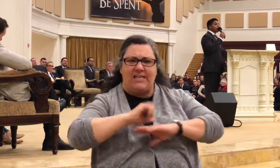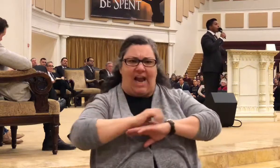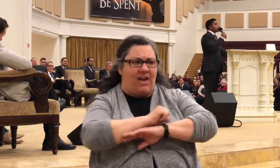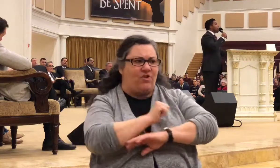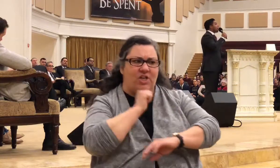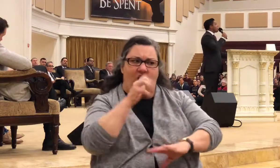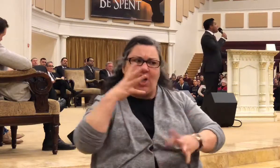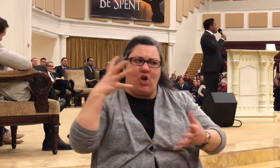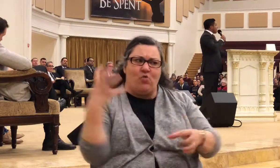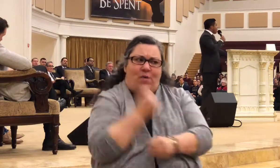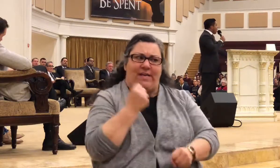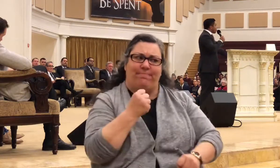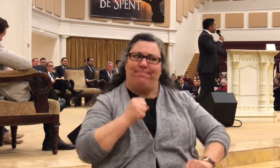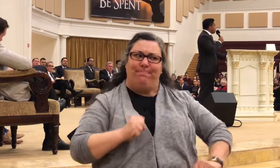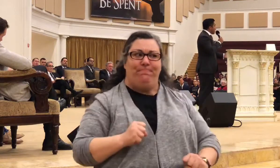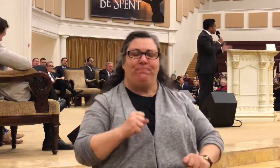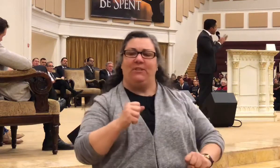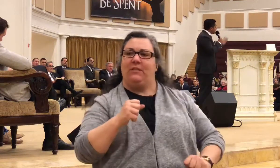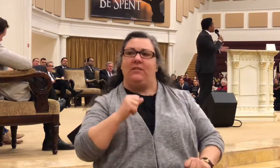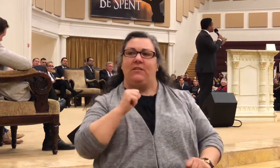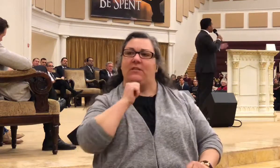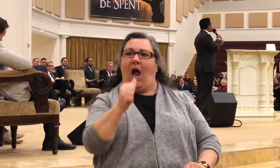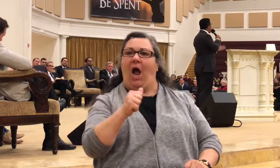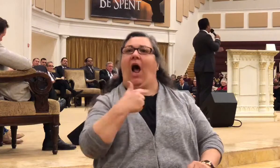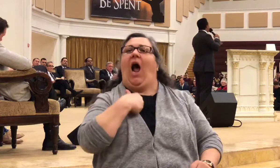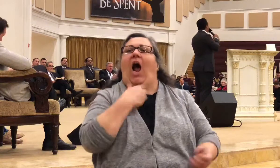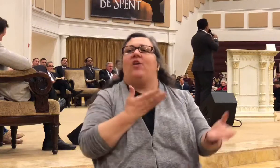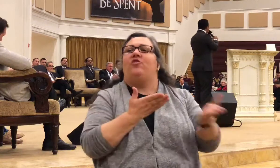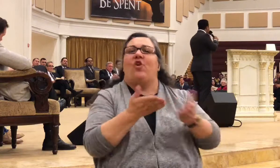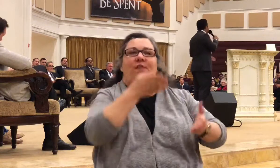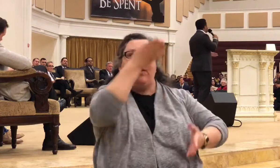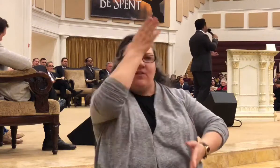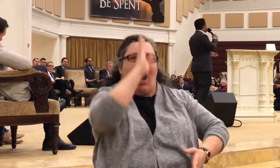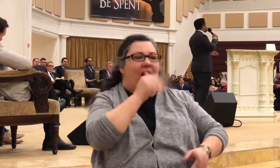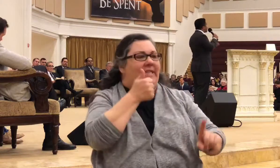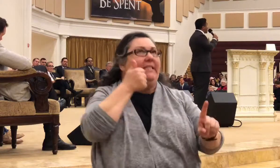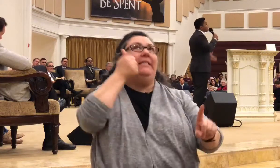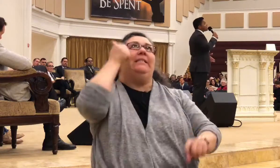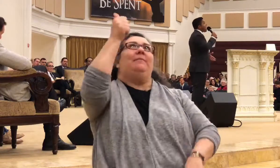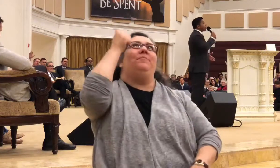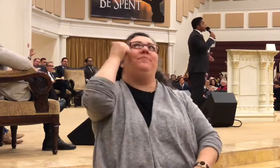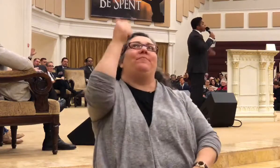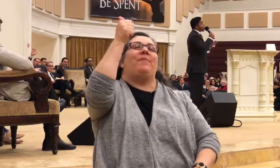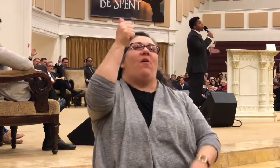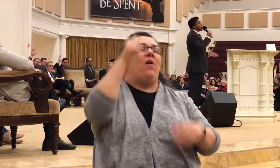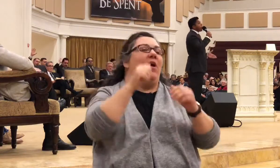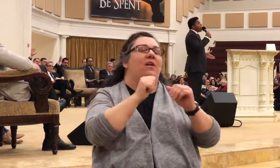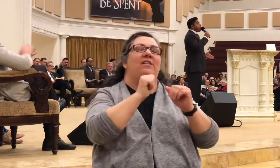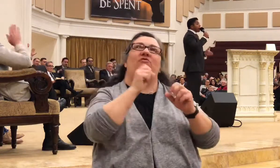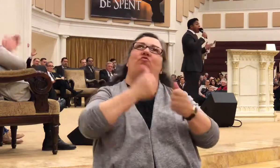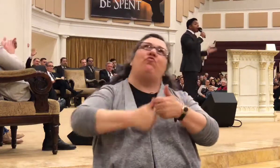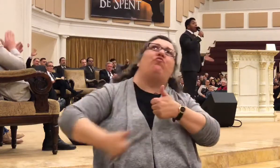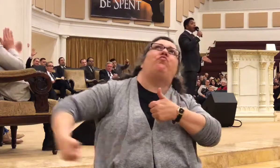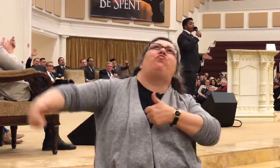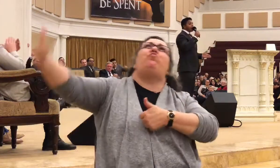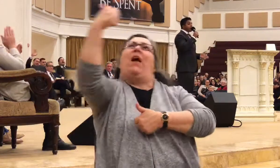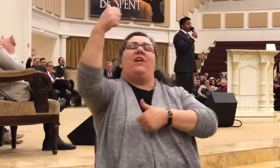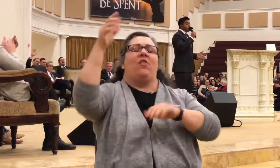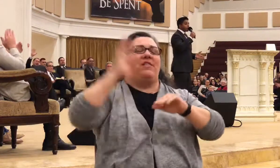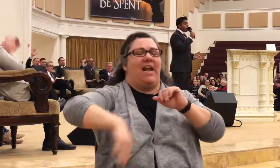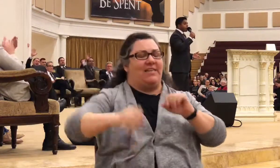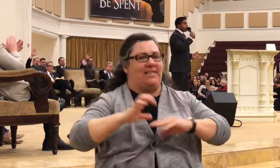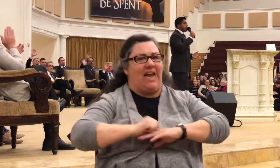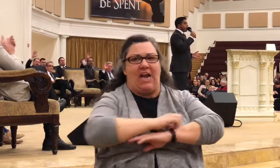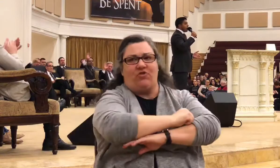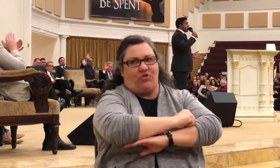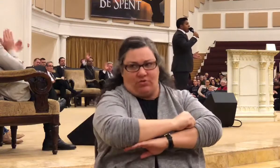to win this battle in my uncle's body, because I serve a God that is absolutely, undoubtedly greater than any cancer.